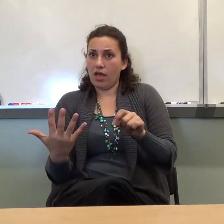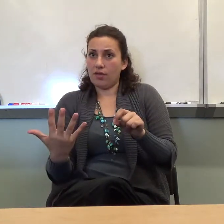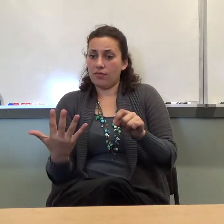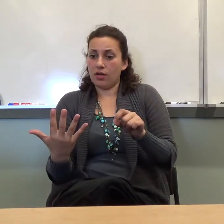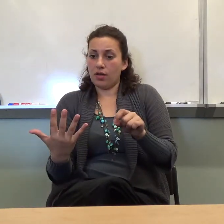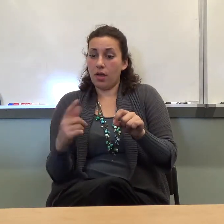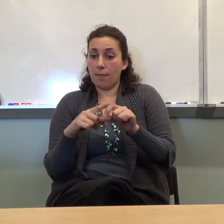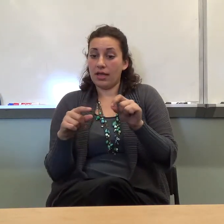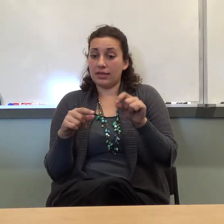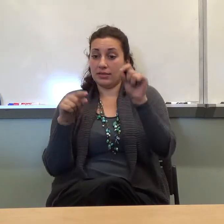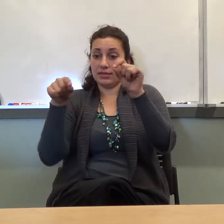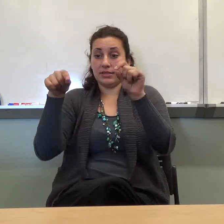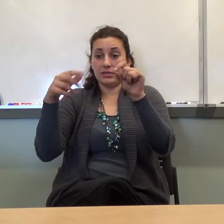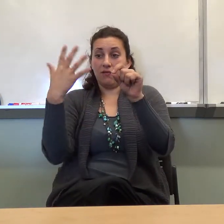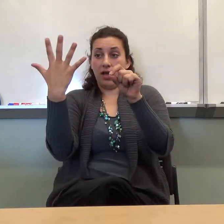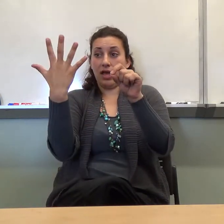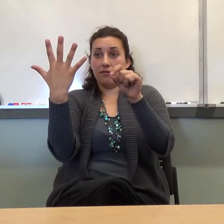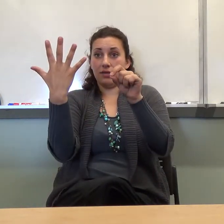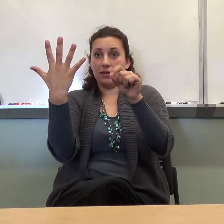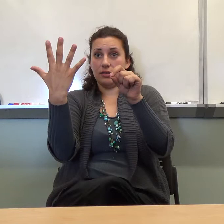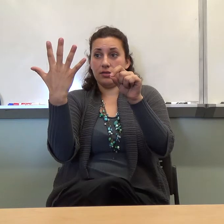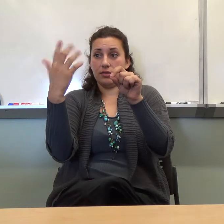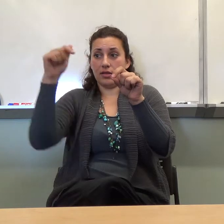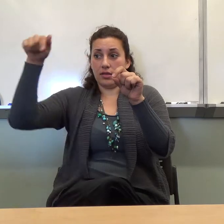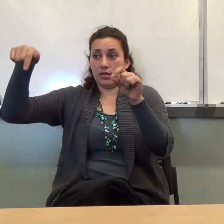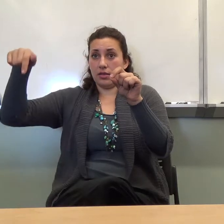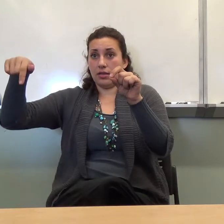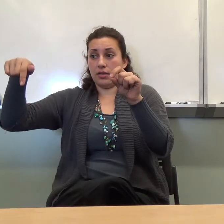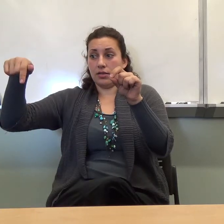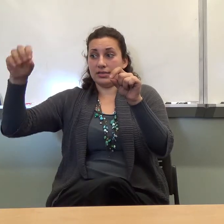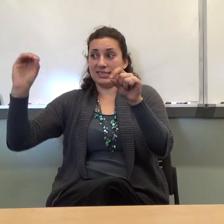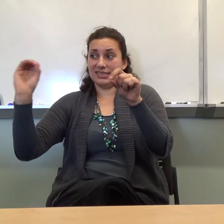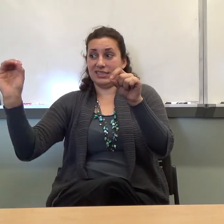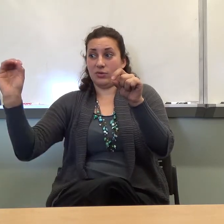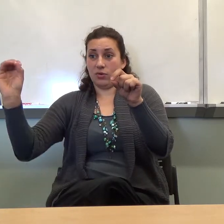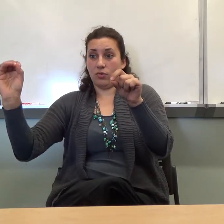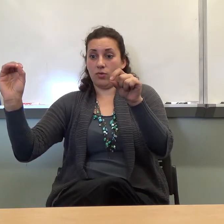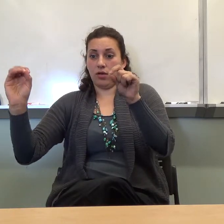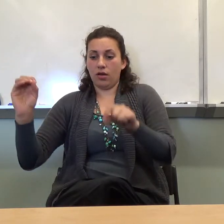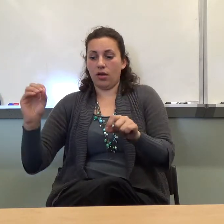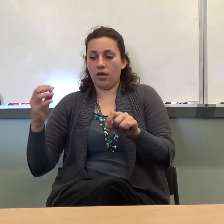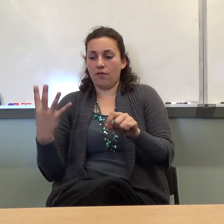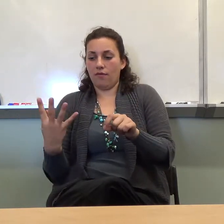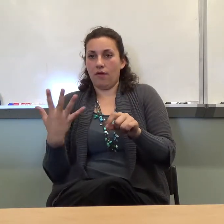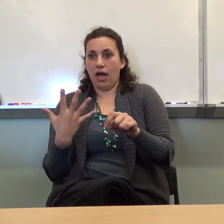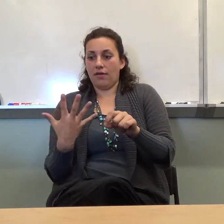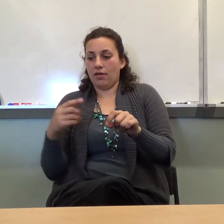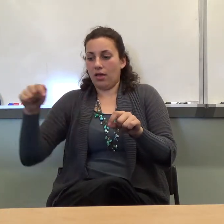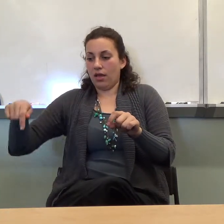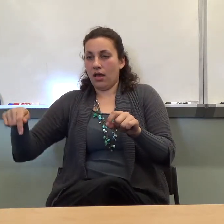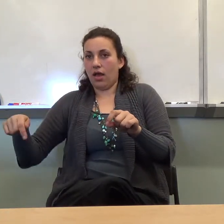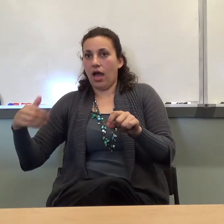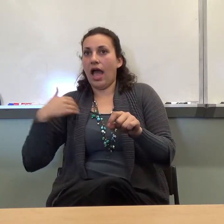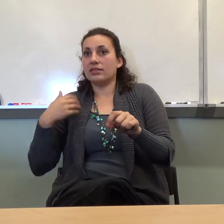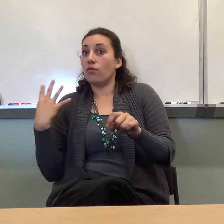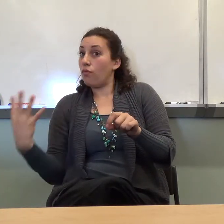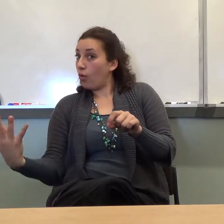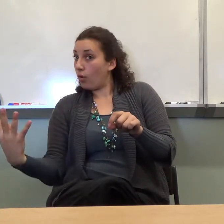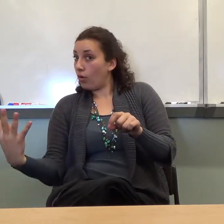one has something in the thousand. This one has 0 in the thousand, nothing. Okay? So therefore, this is a larger